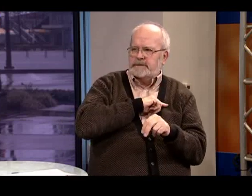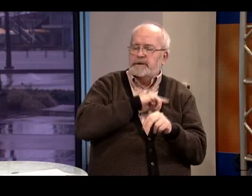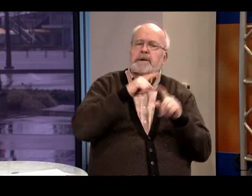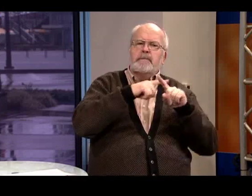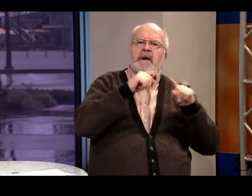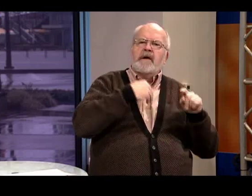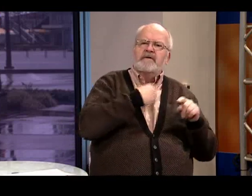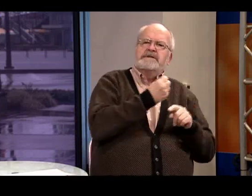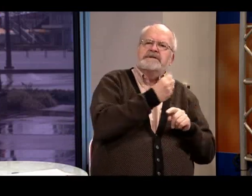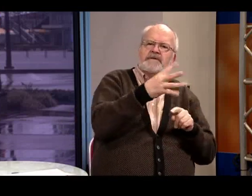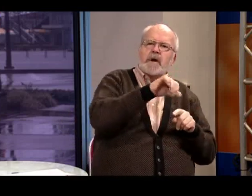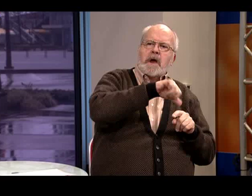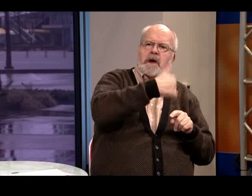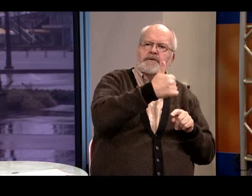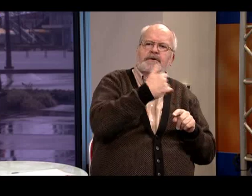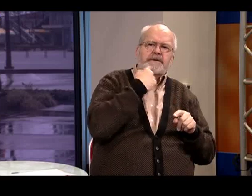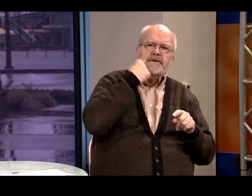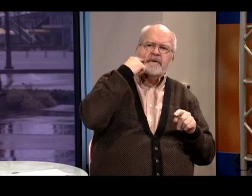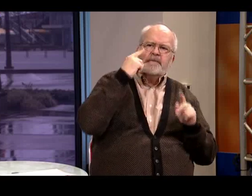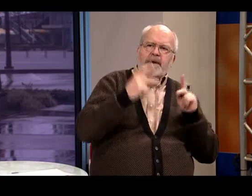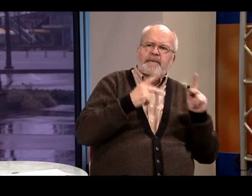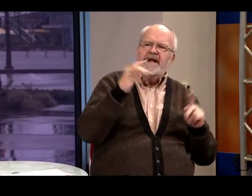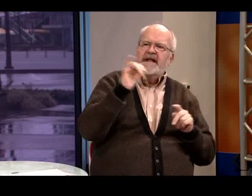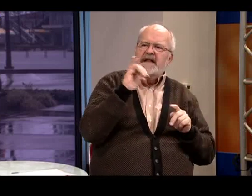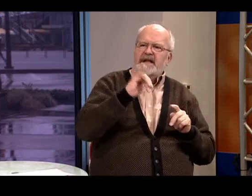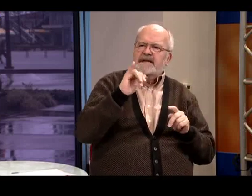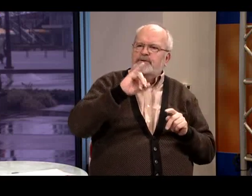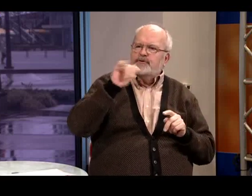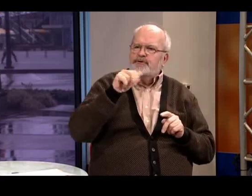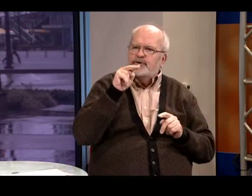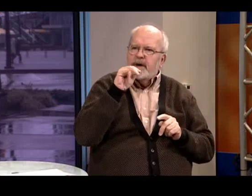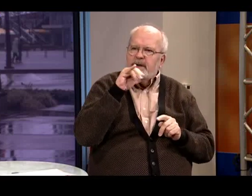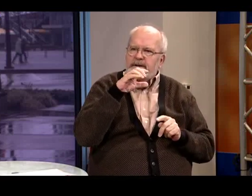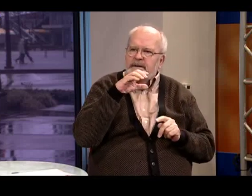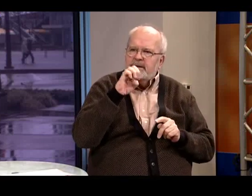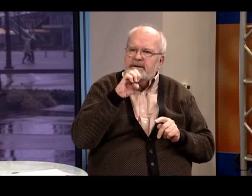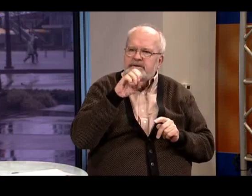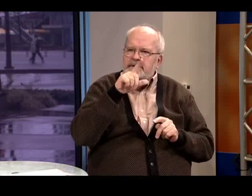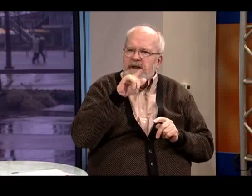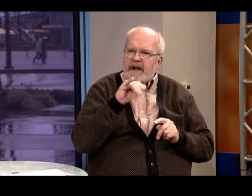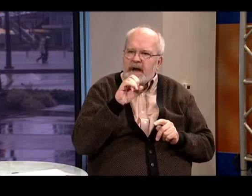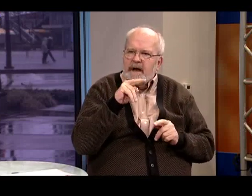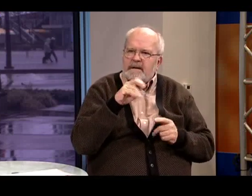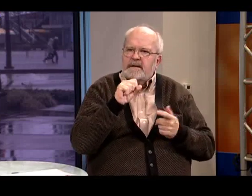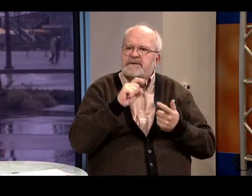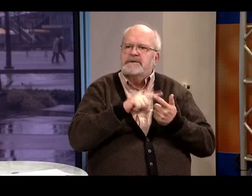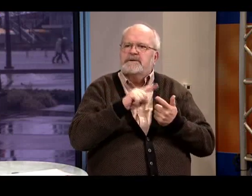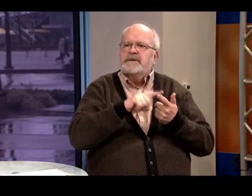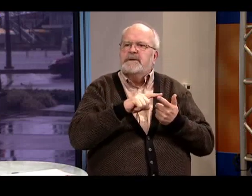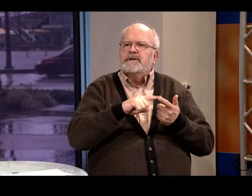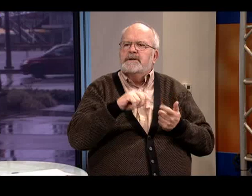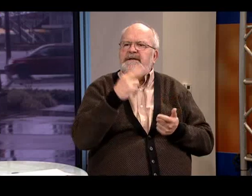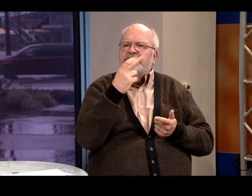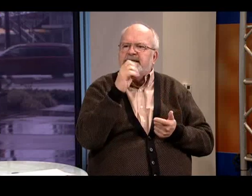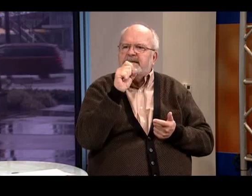We had a small team that was negotiating for us. And there were also some other deaf people, Janice